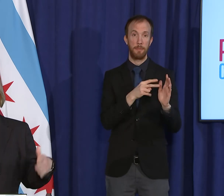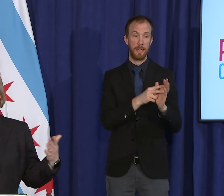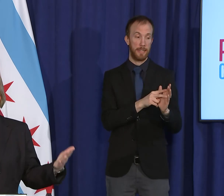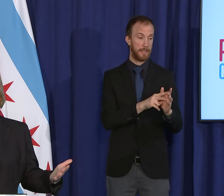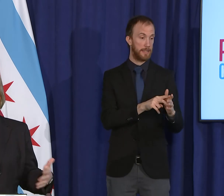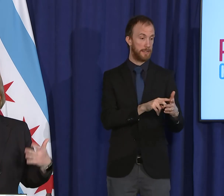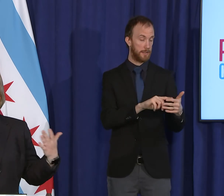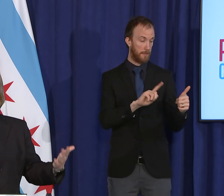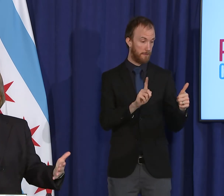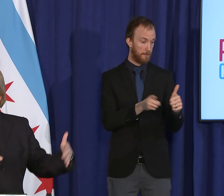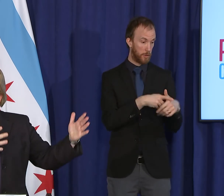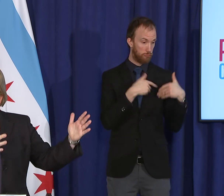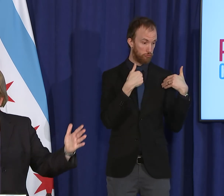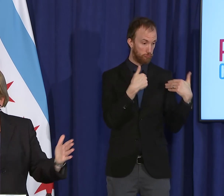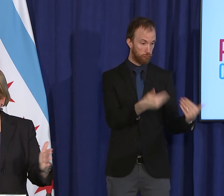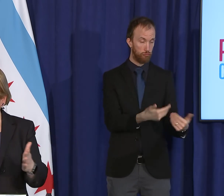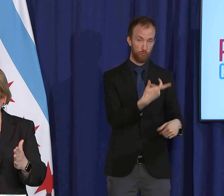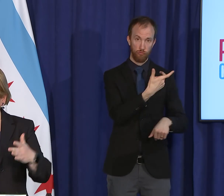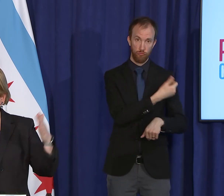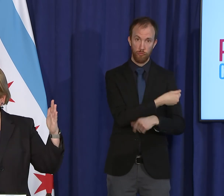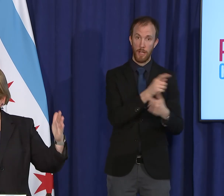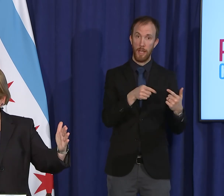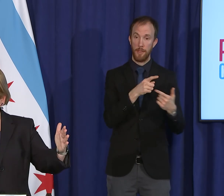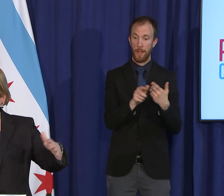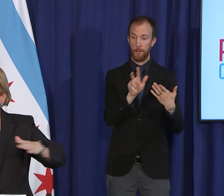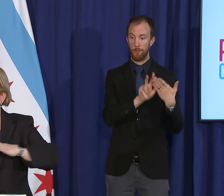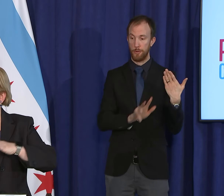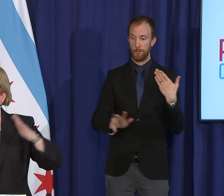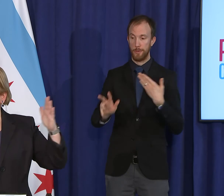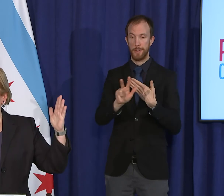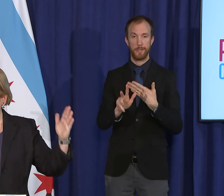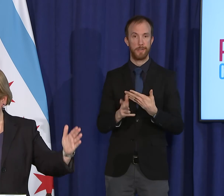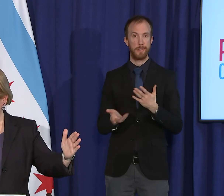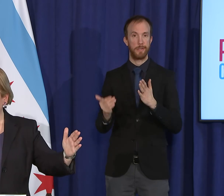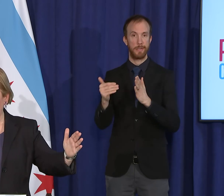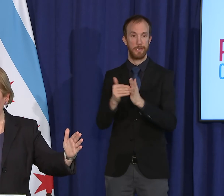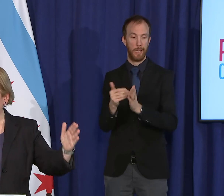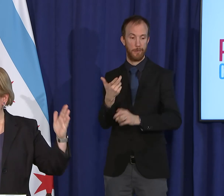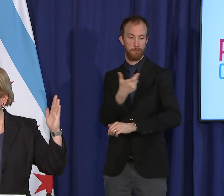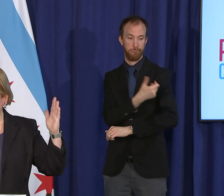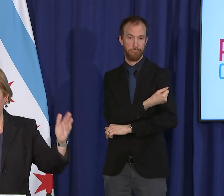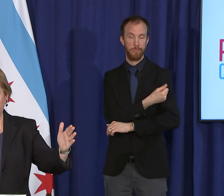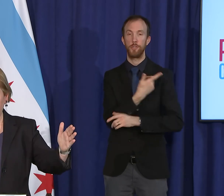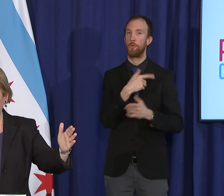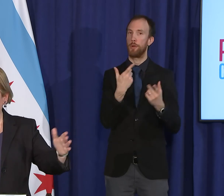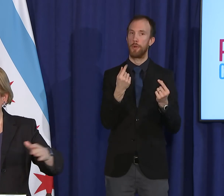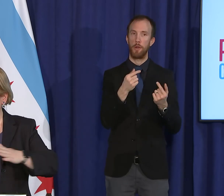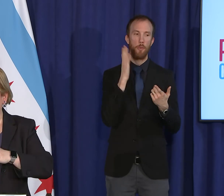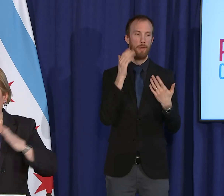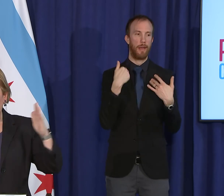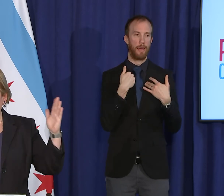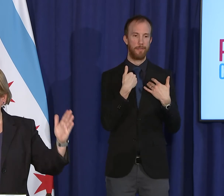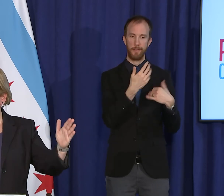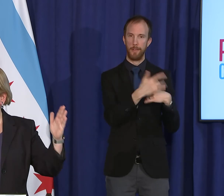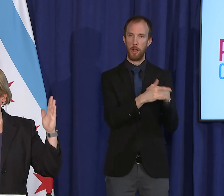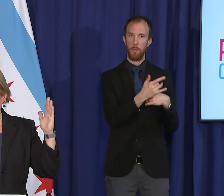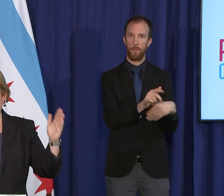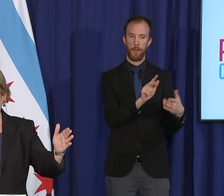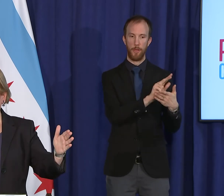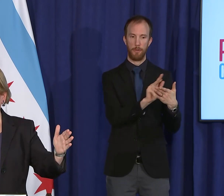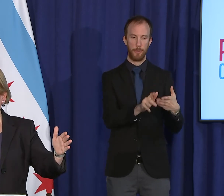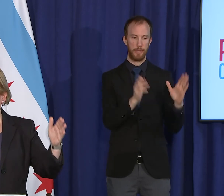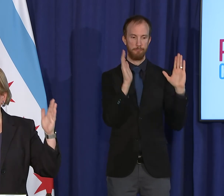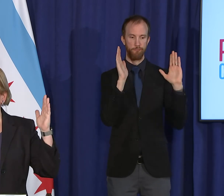later. So the idea is we'll do 3 weeks of appointments, open that whole block up right at the beginning. So that whole